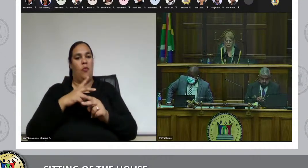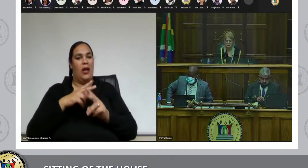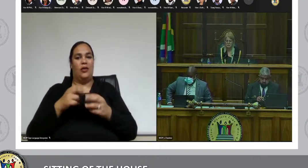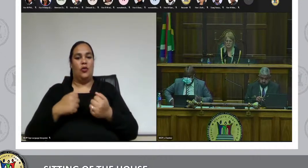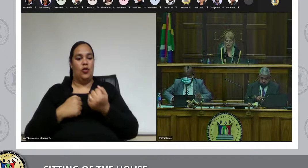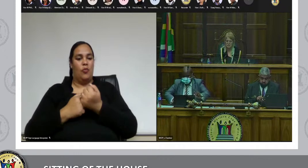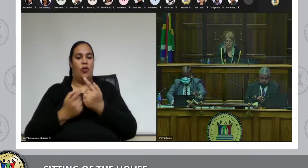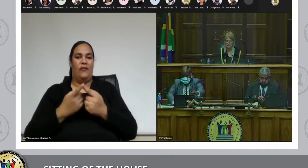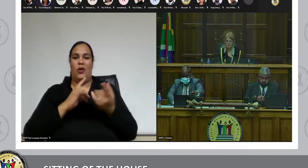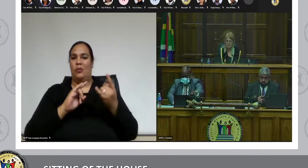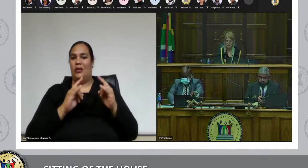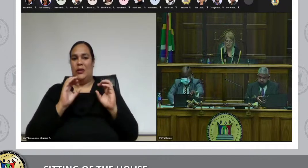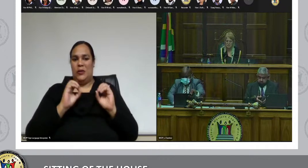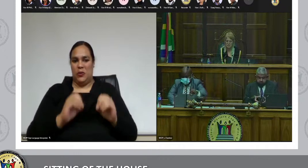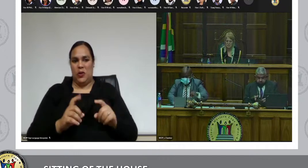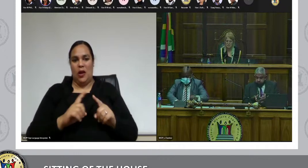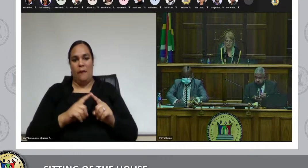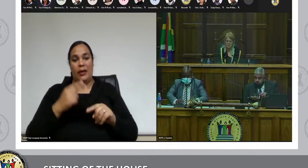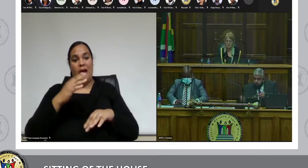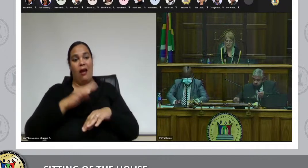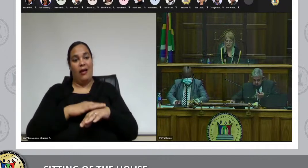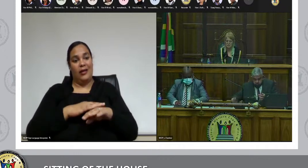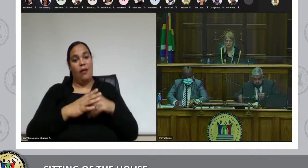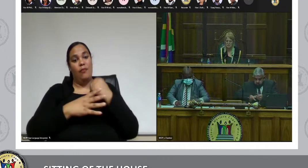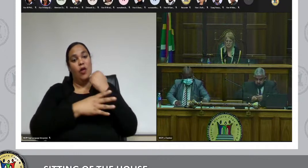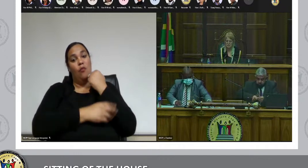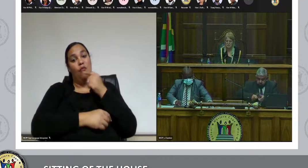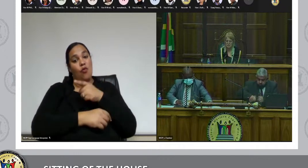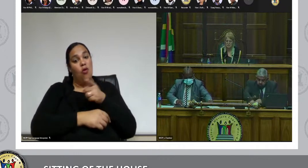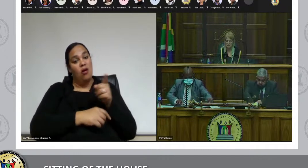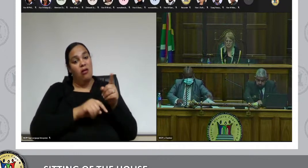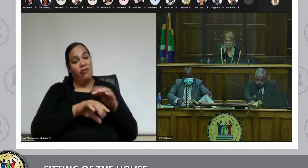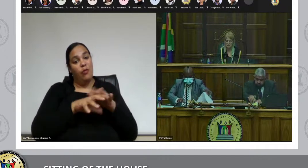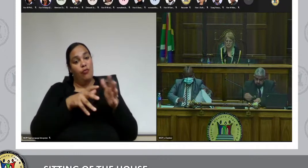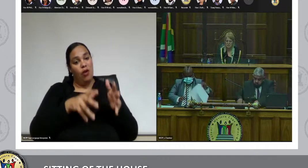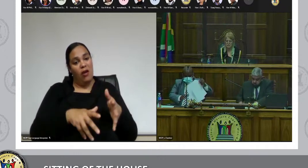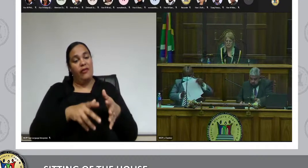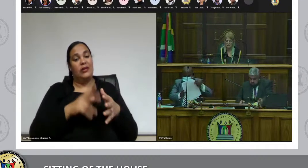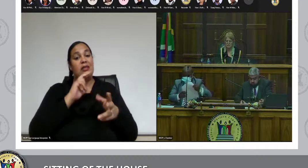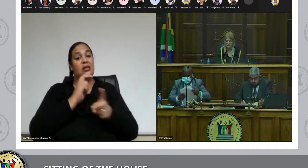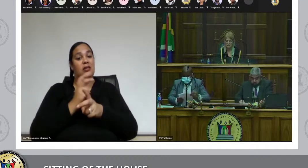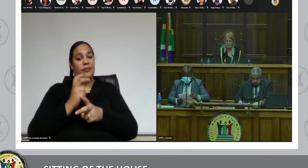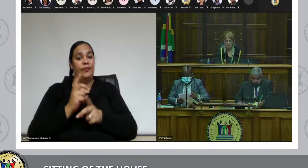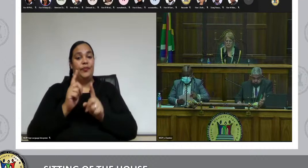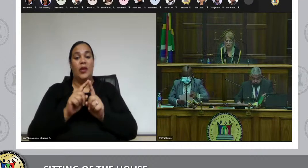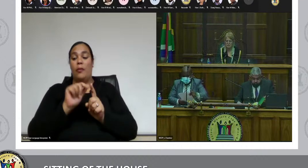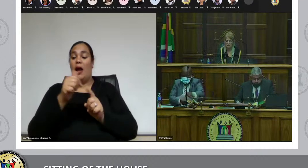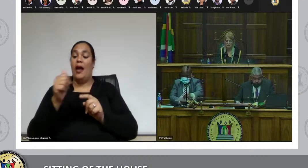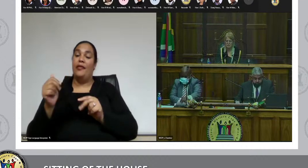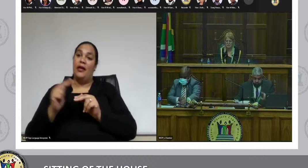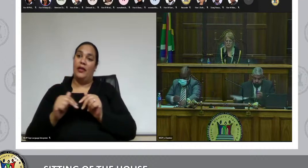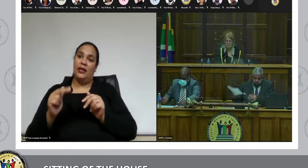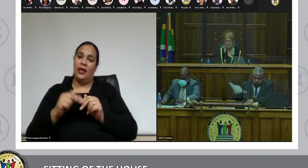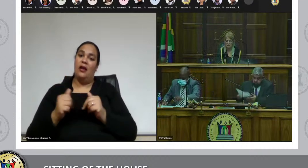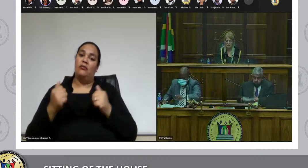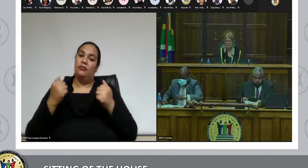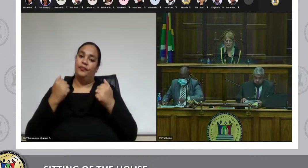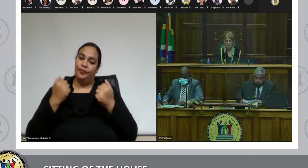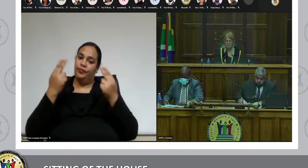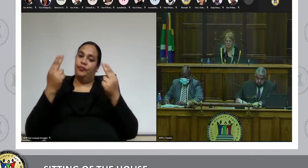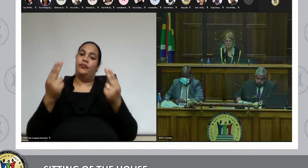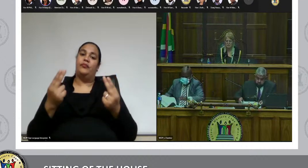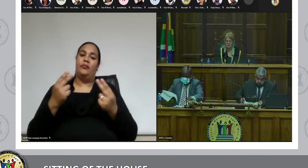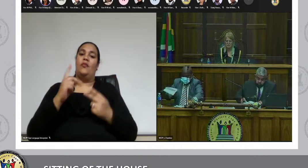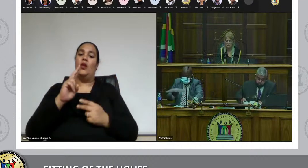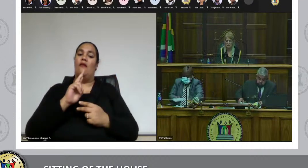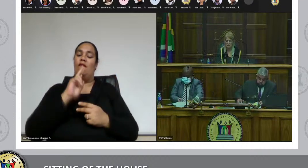assistance from the city. It is high time the poor residents of this province in the informal settlement and other townships stands up and speak with one